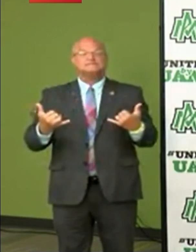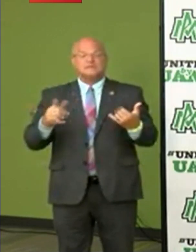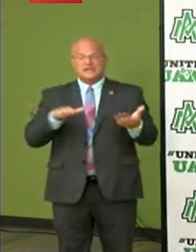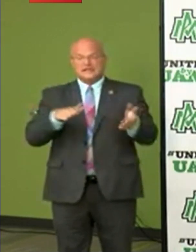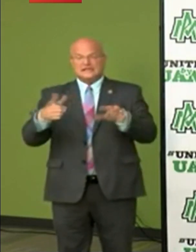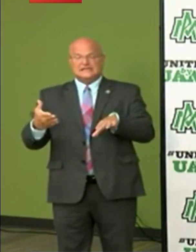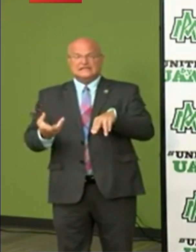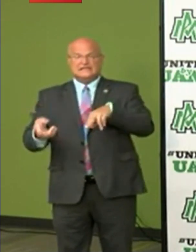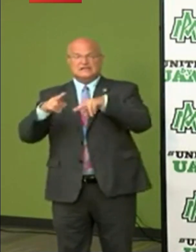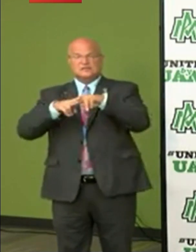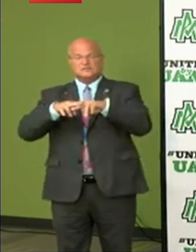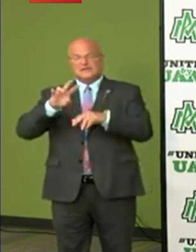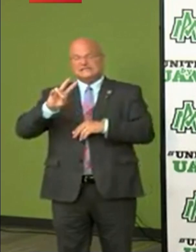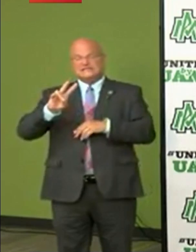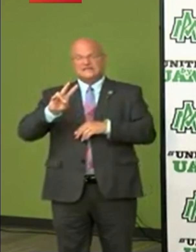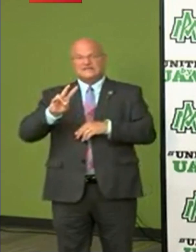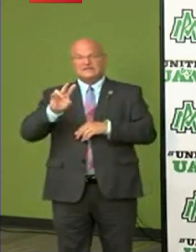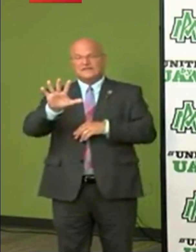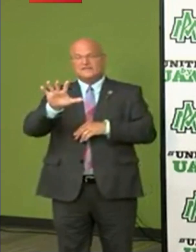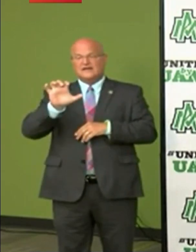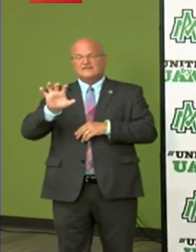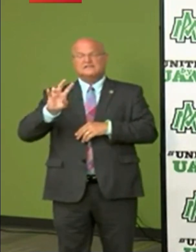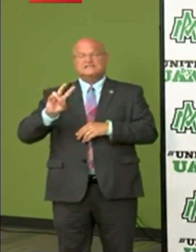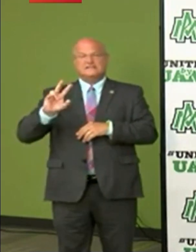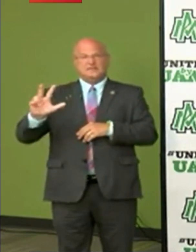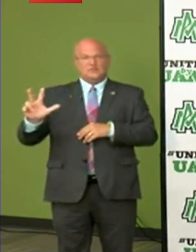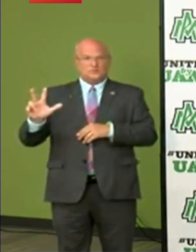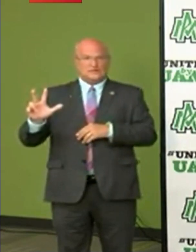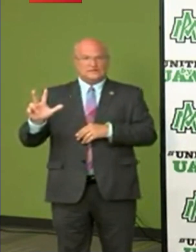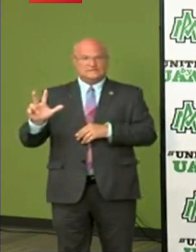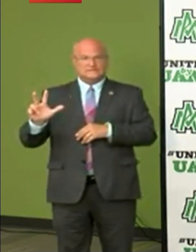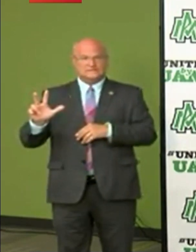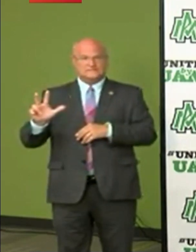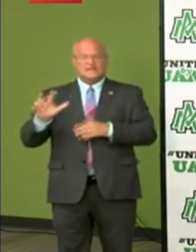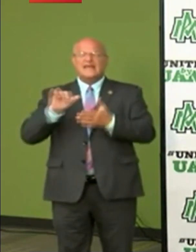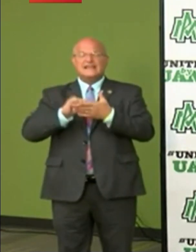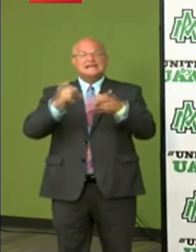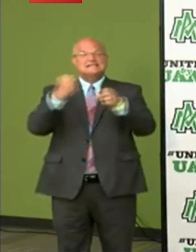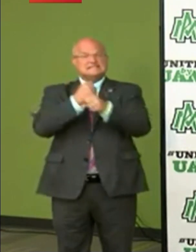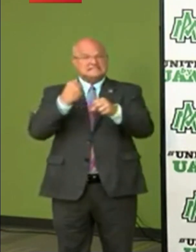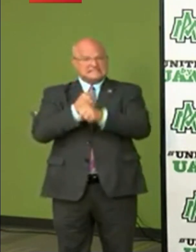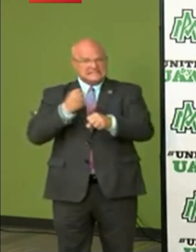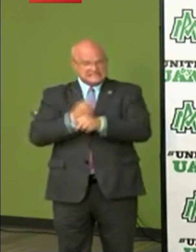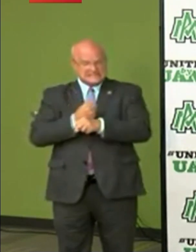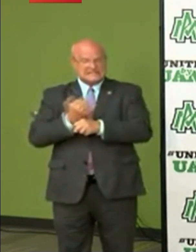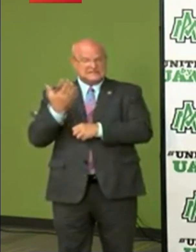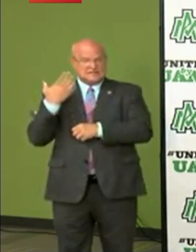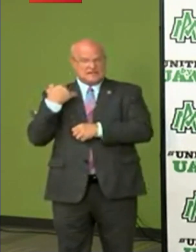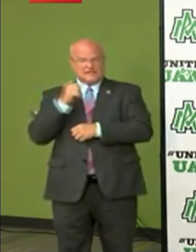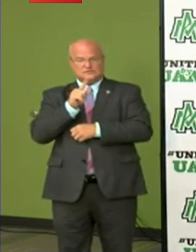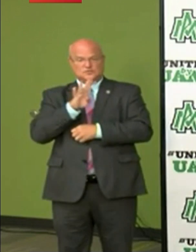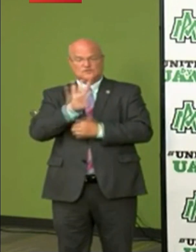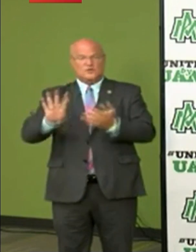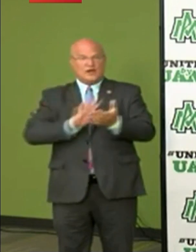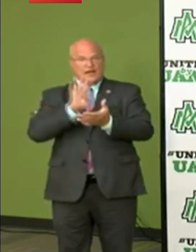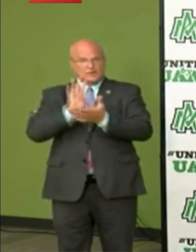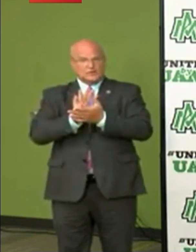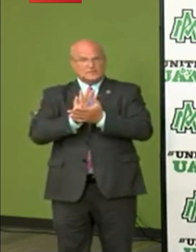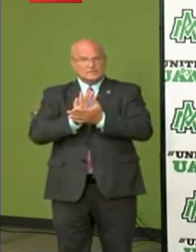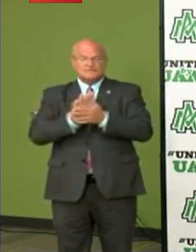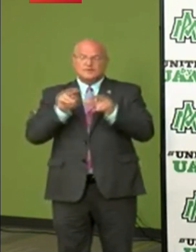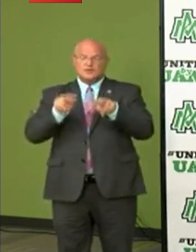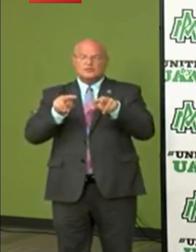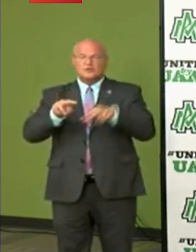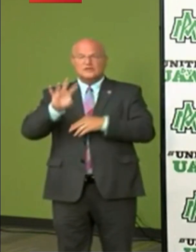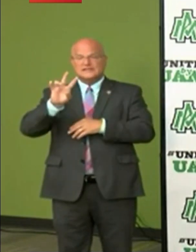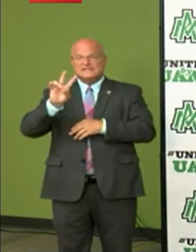deaths have increased 7 to 573. Those are the statistics for the last 24 hours. If you look at